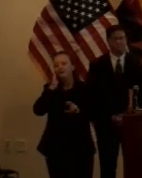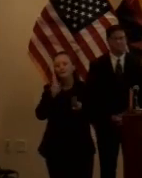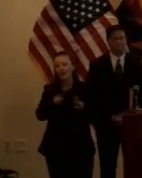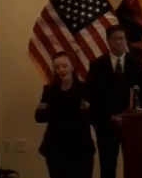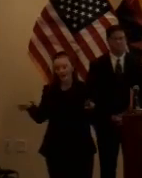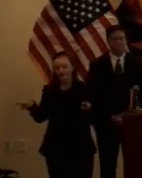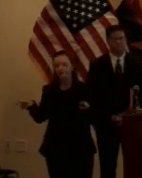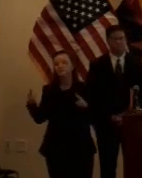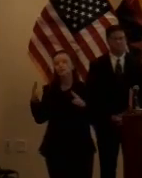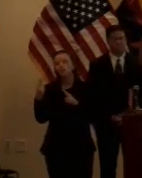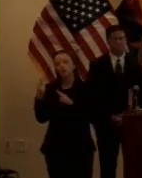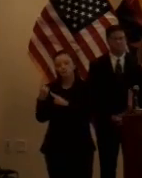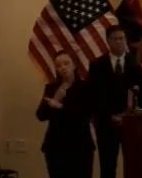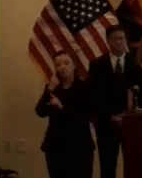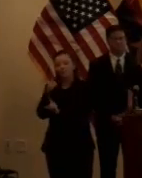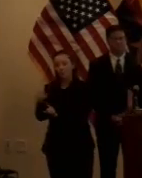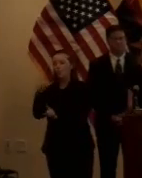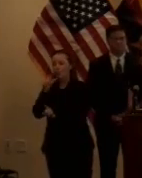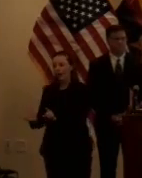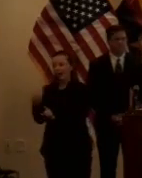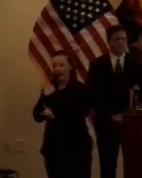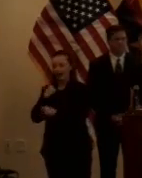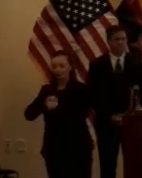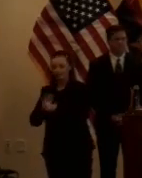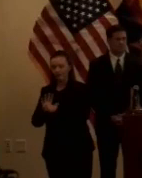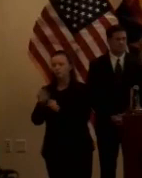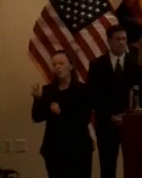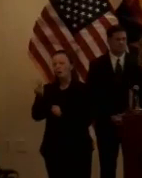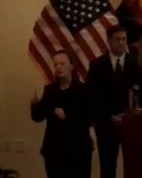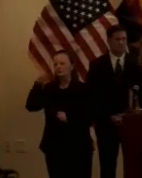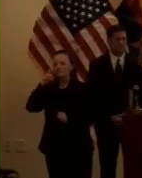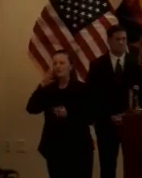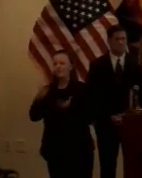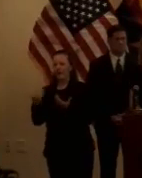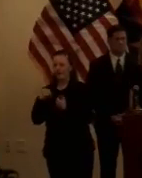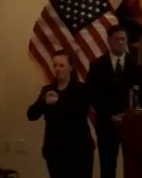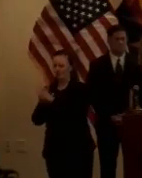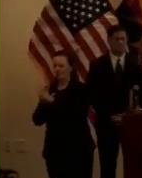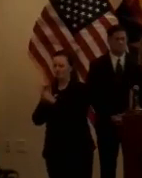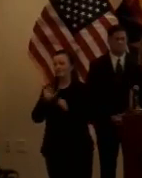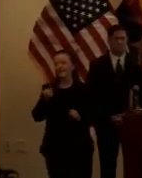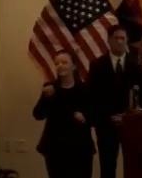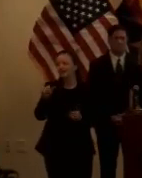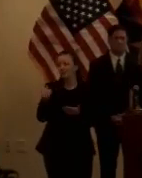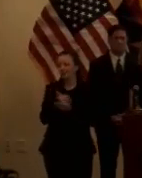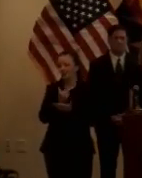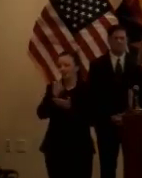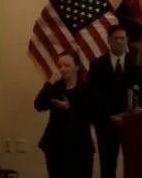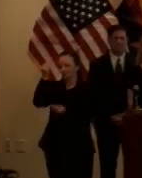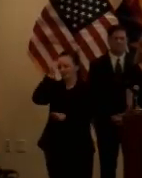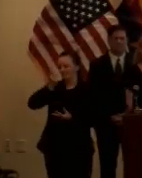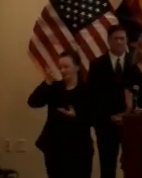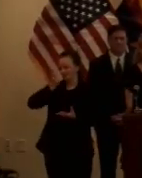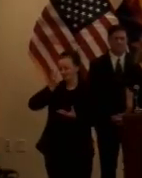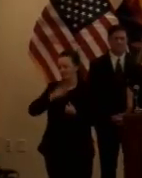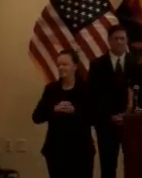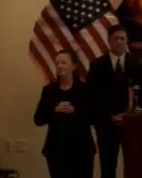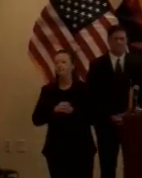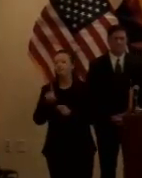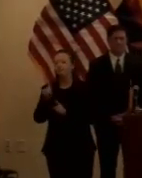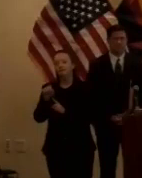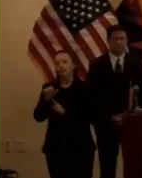those with or suspected to have COVID. So we just started receiving this data, but we'll continue to track it moving forward. Based on that data